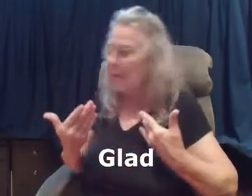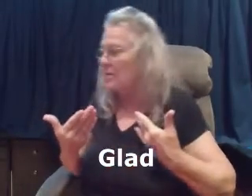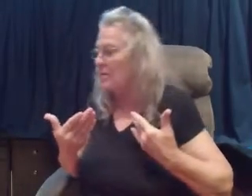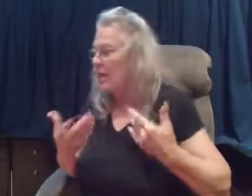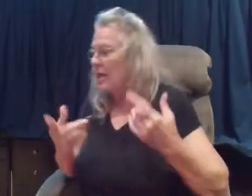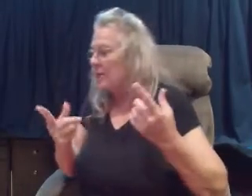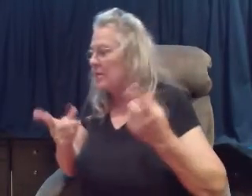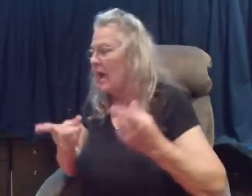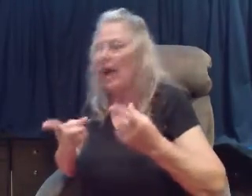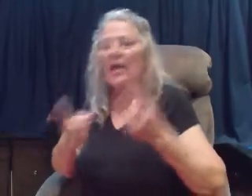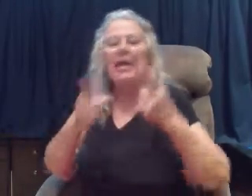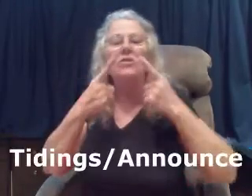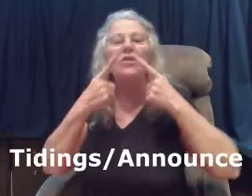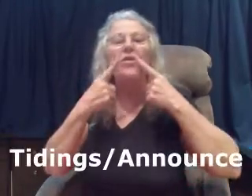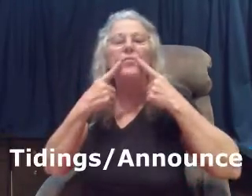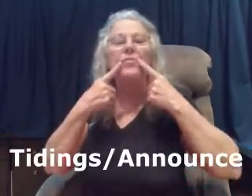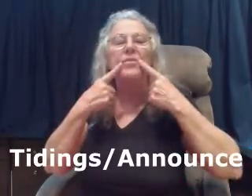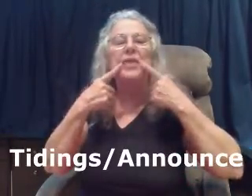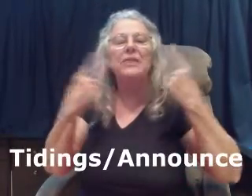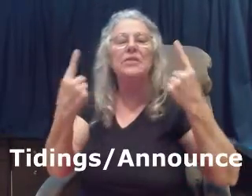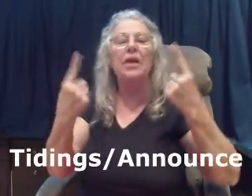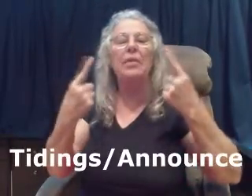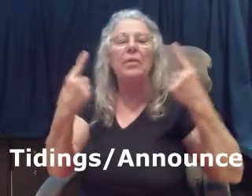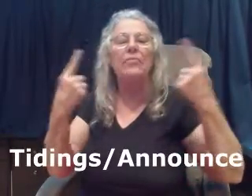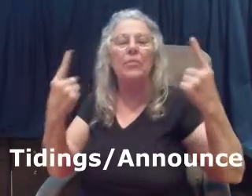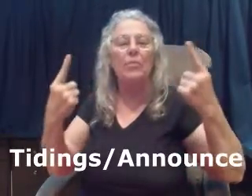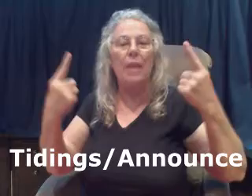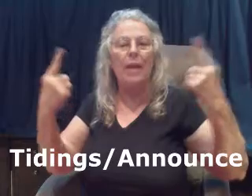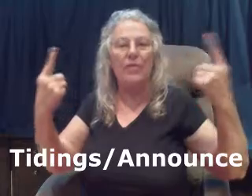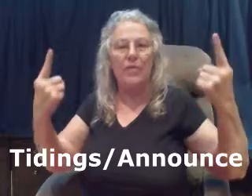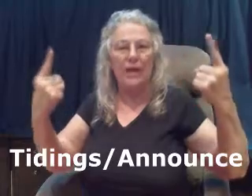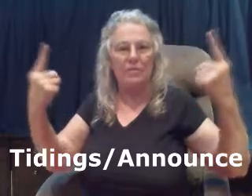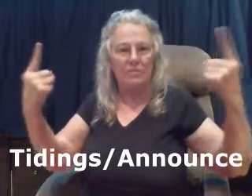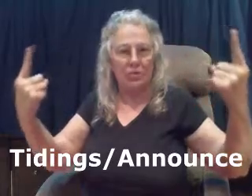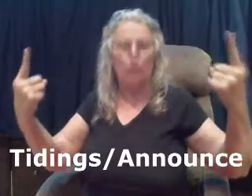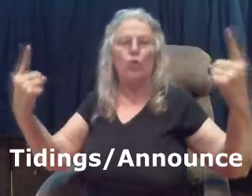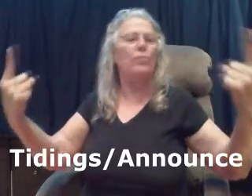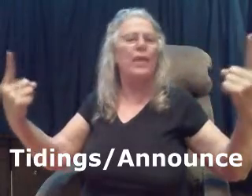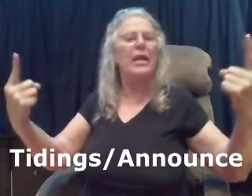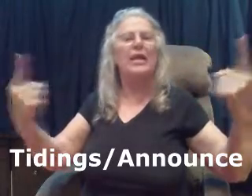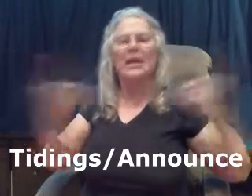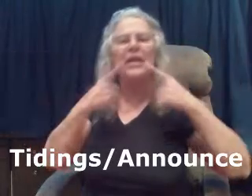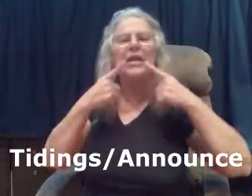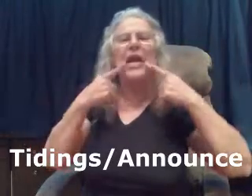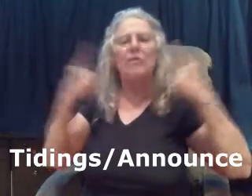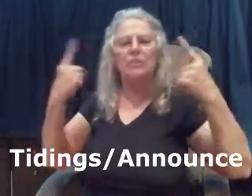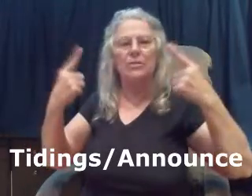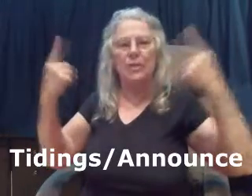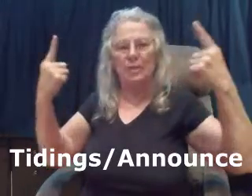happiness, tidings, things coming from the mouth, and you're making an announcement.